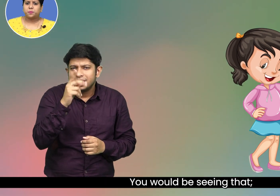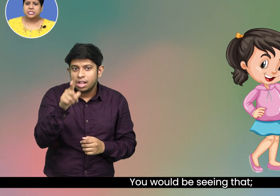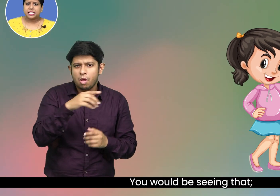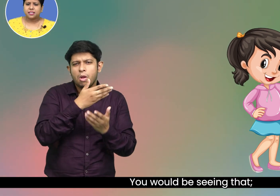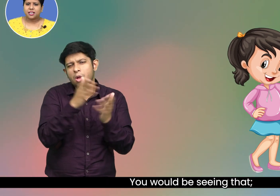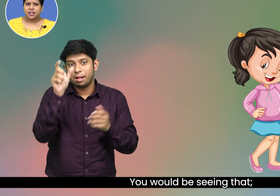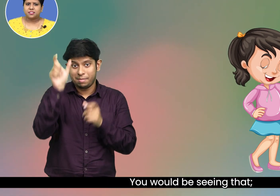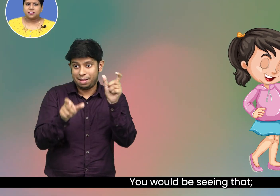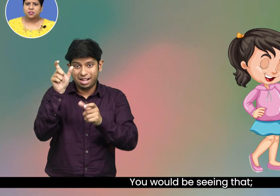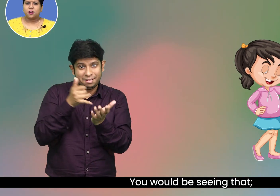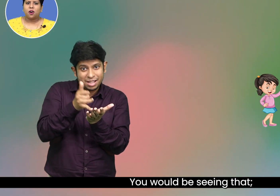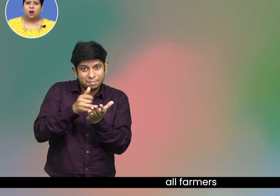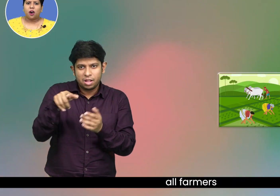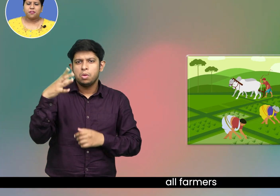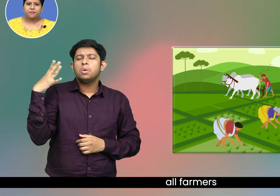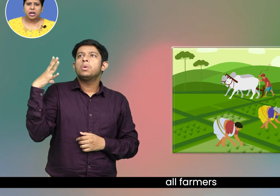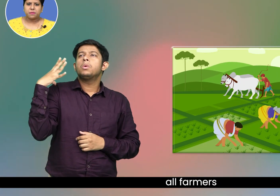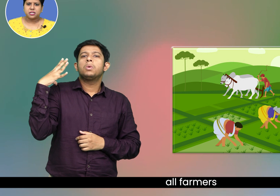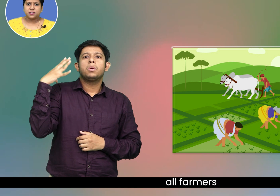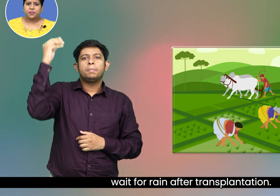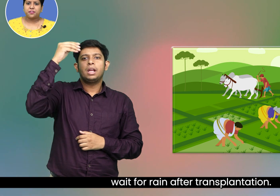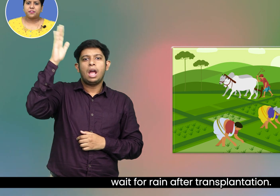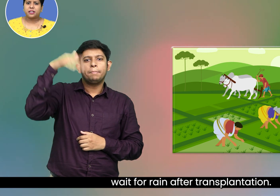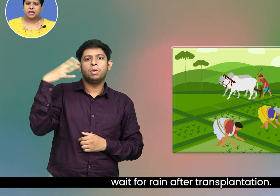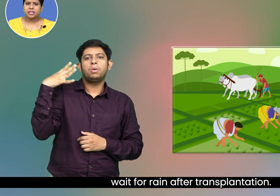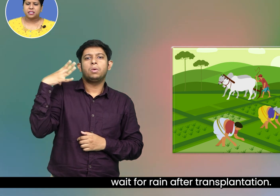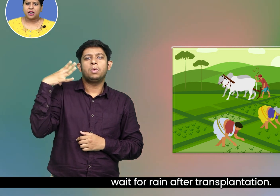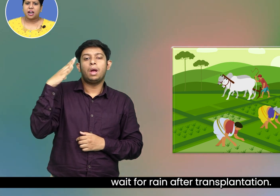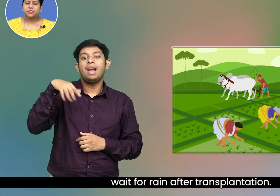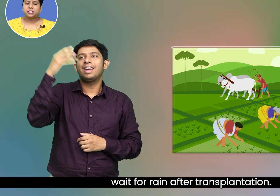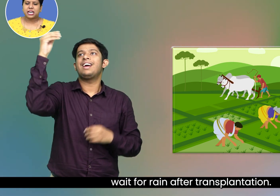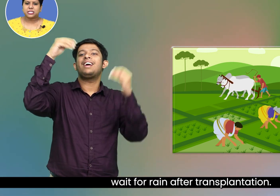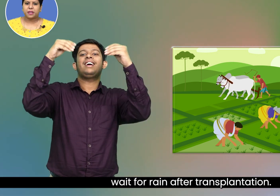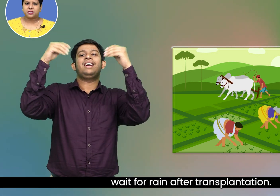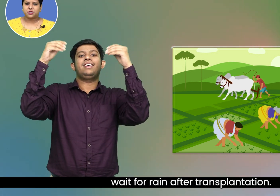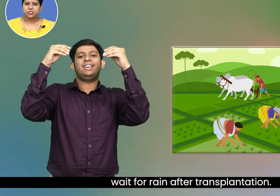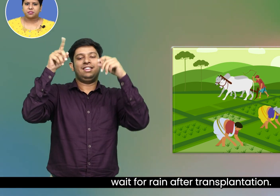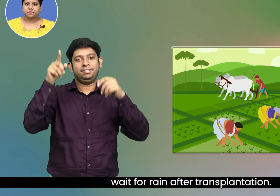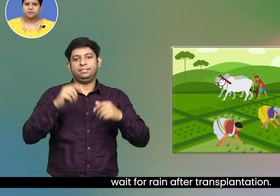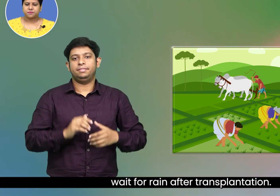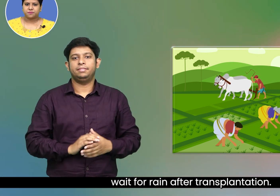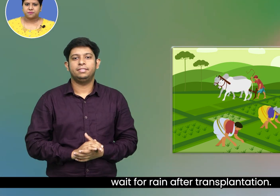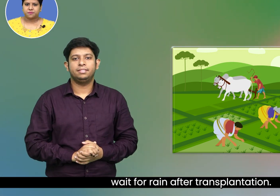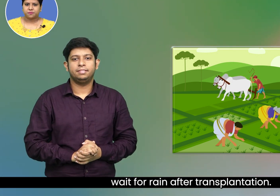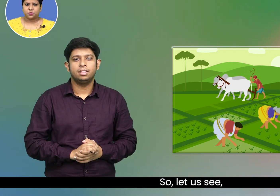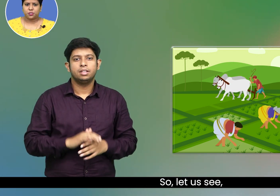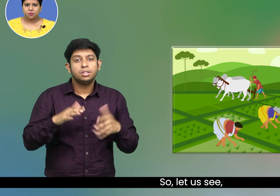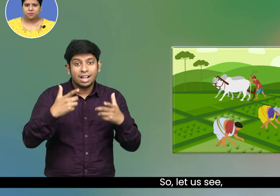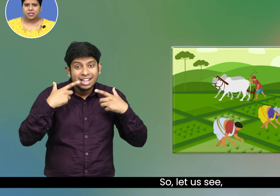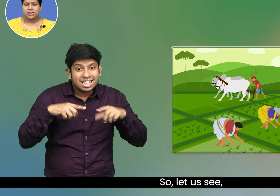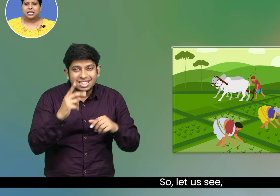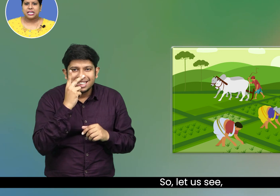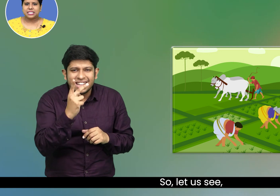You would be seeing that all farmers wait for rain after transplantation.